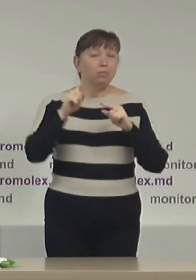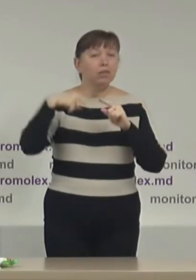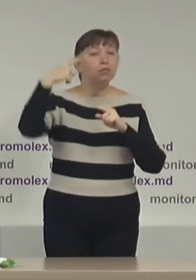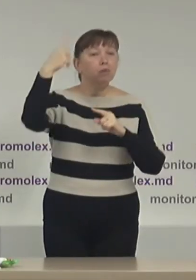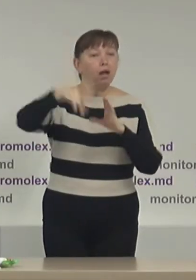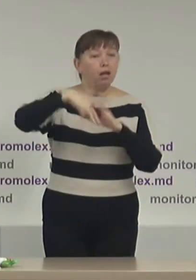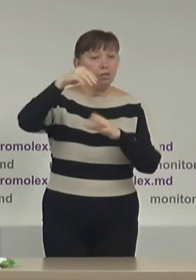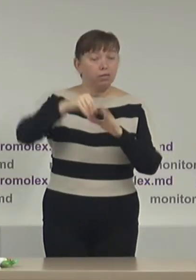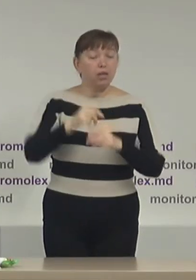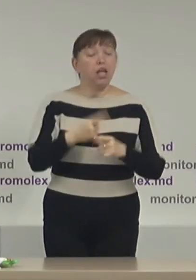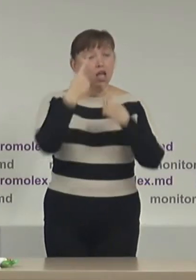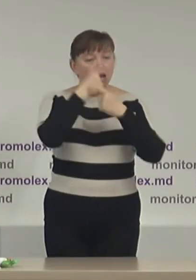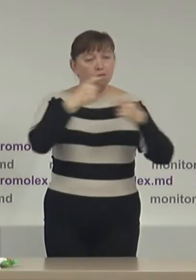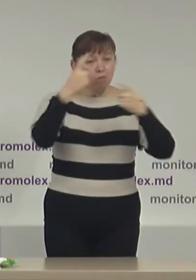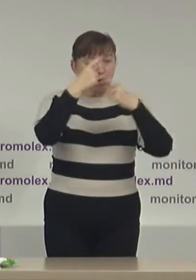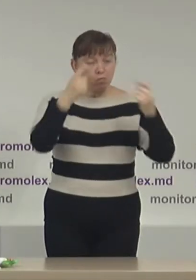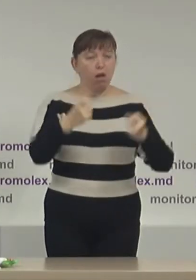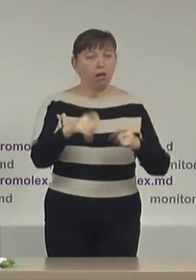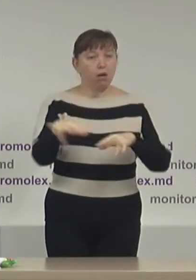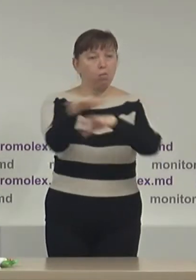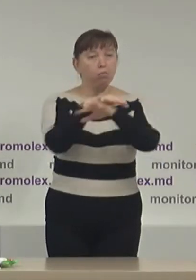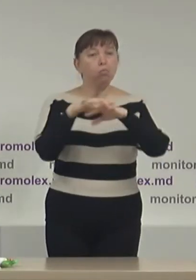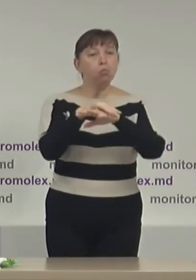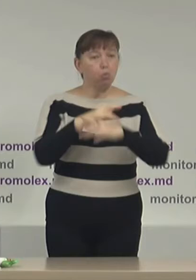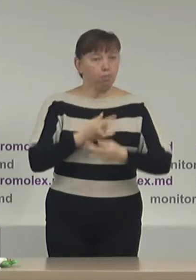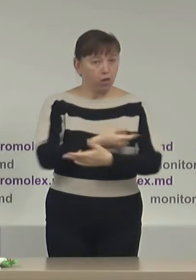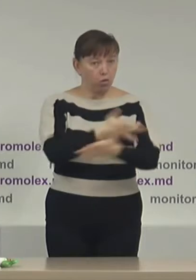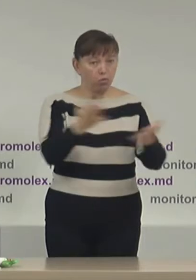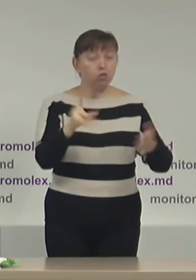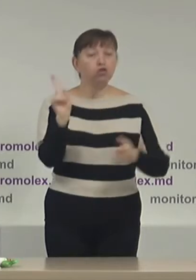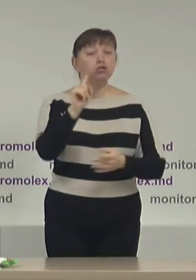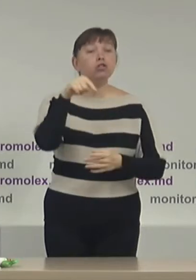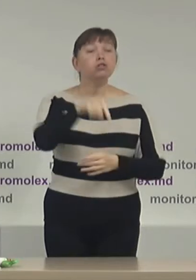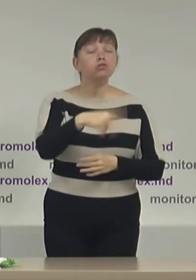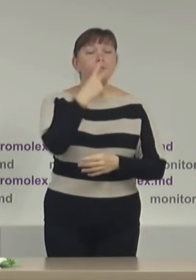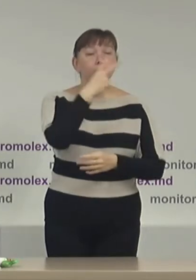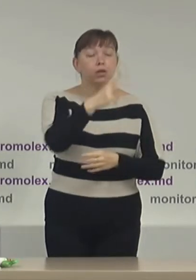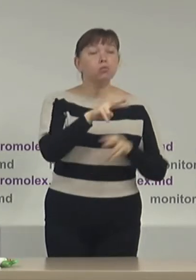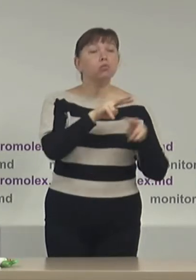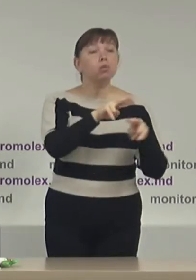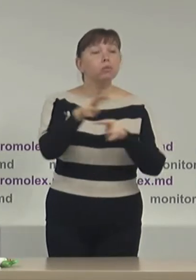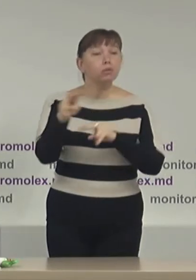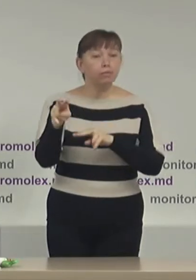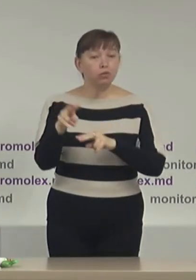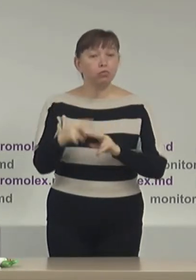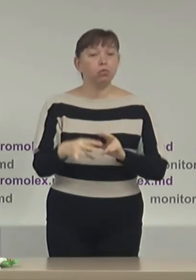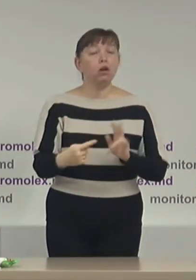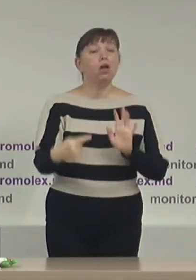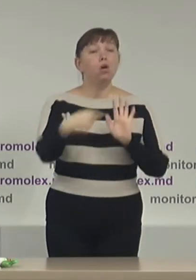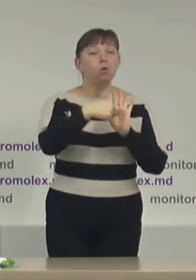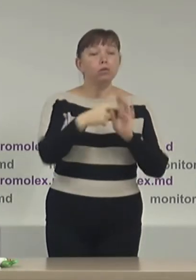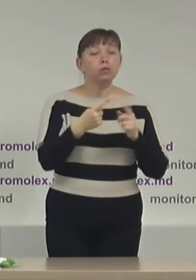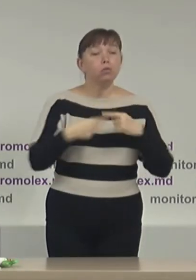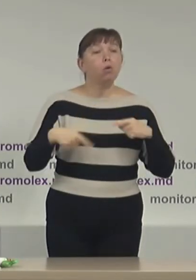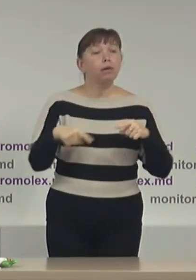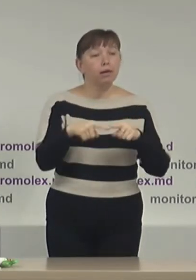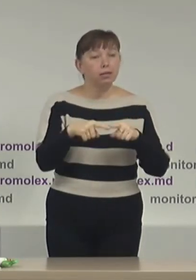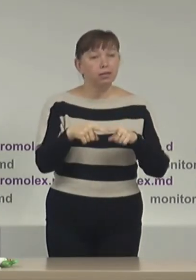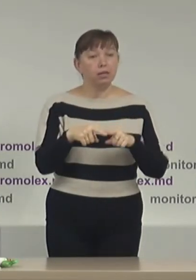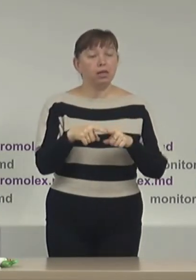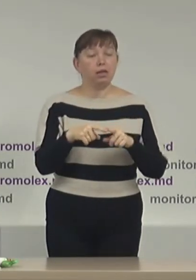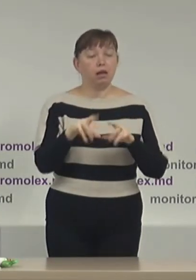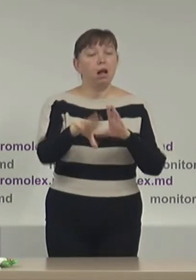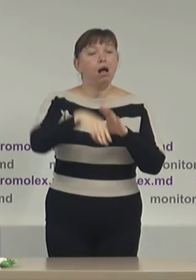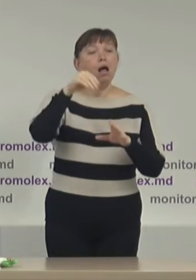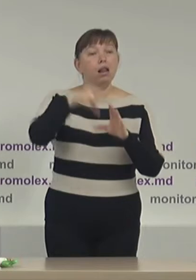already probably for the next elections, also to inform the public, the audience, about what